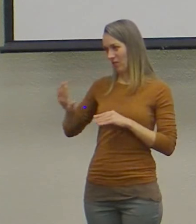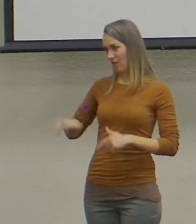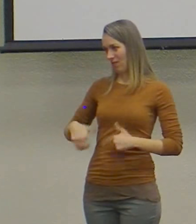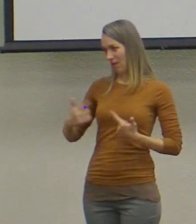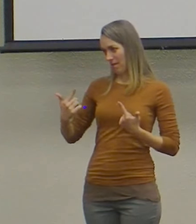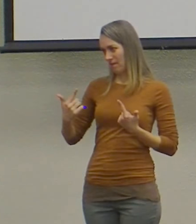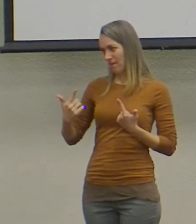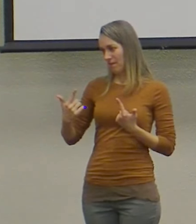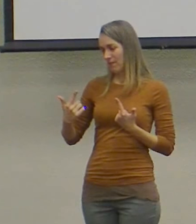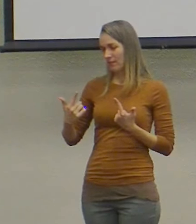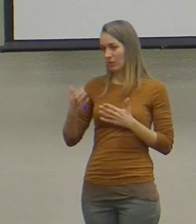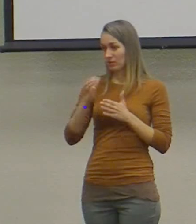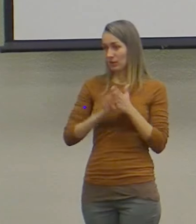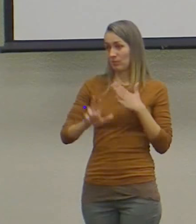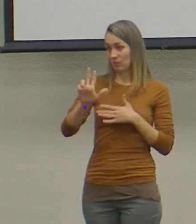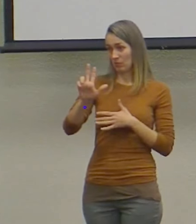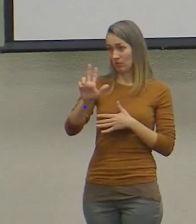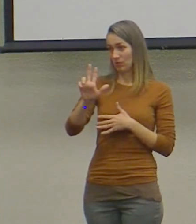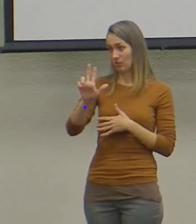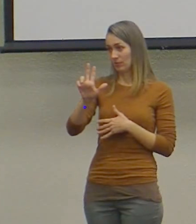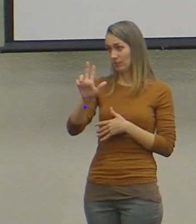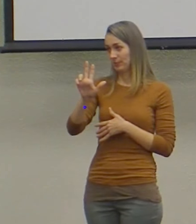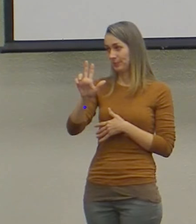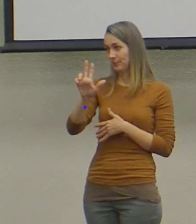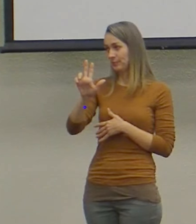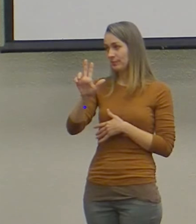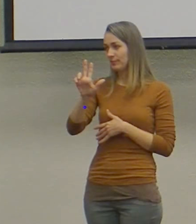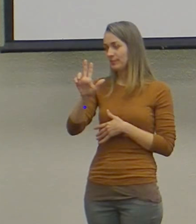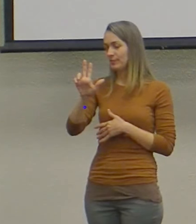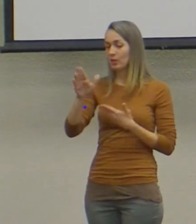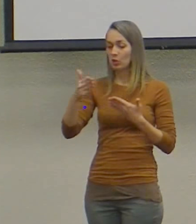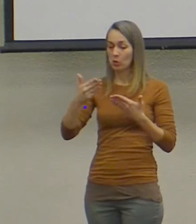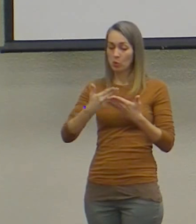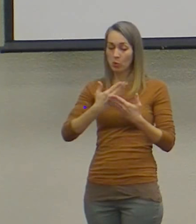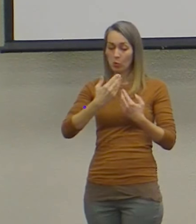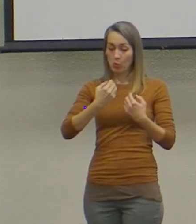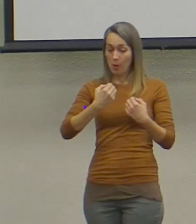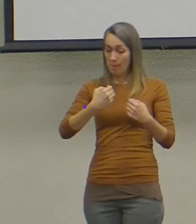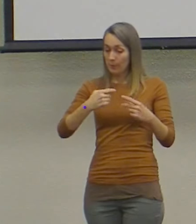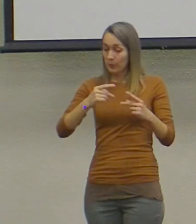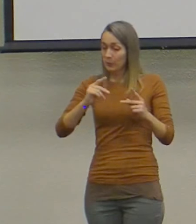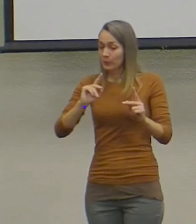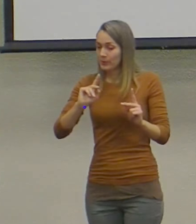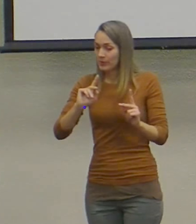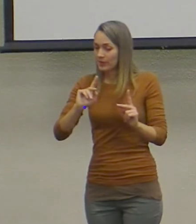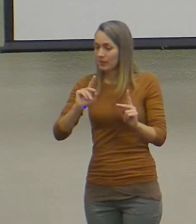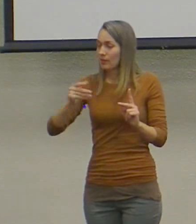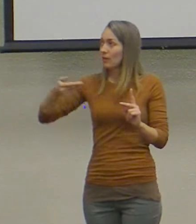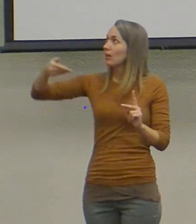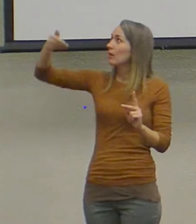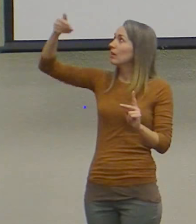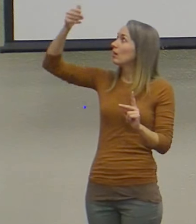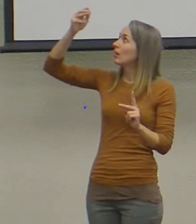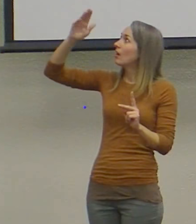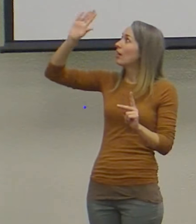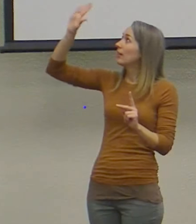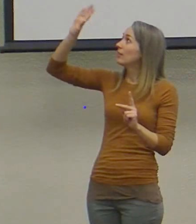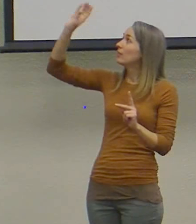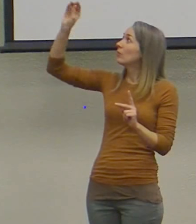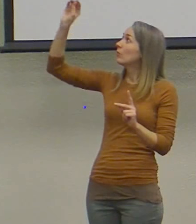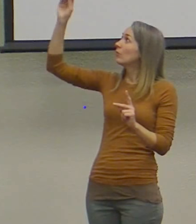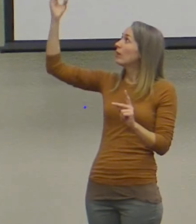And now, in chapter 3, we have a new opportunity dawning. By God's gracious